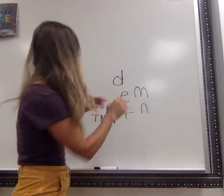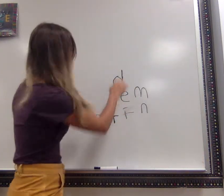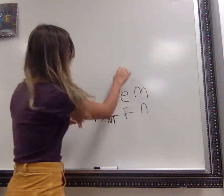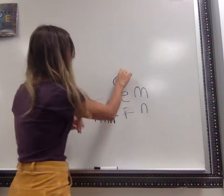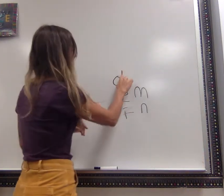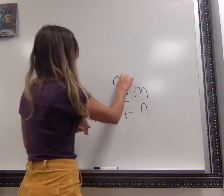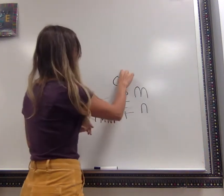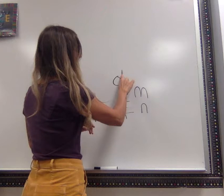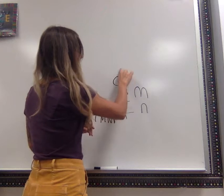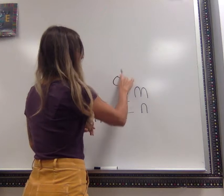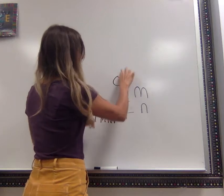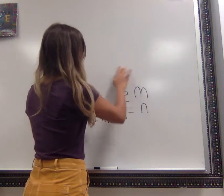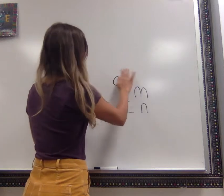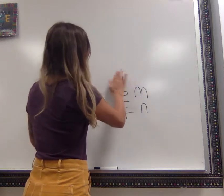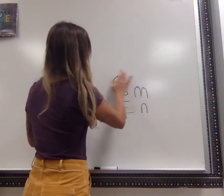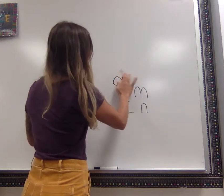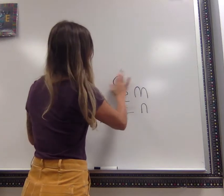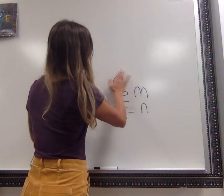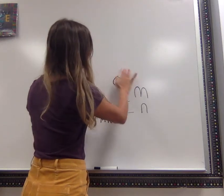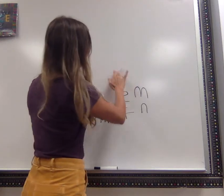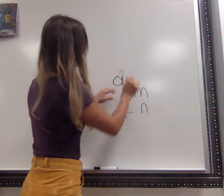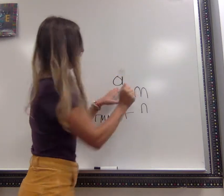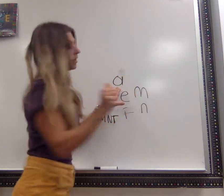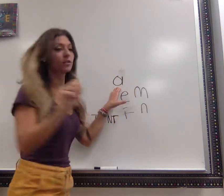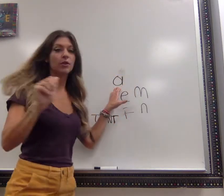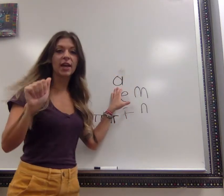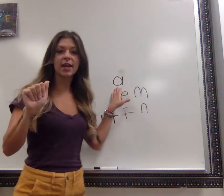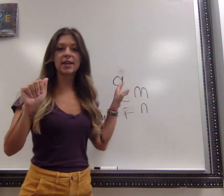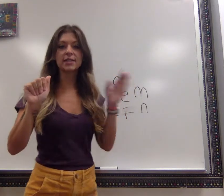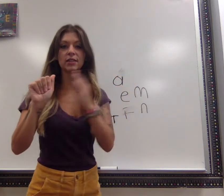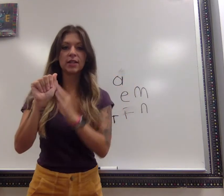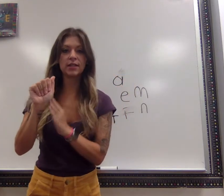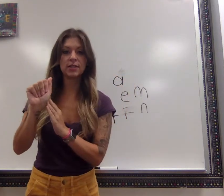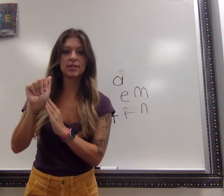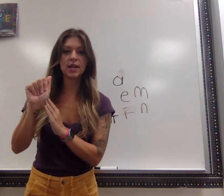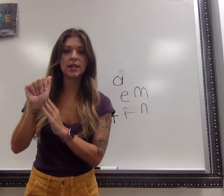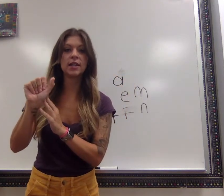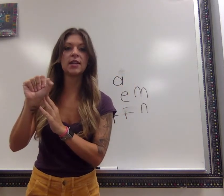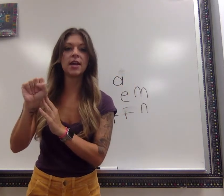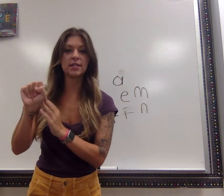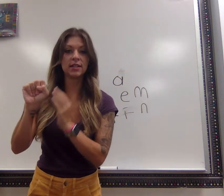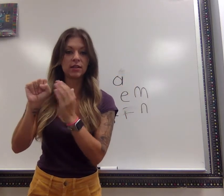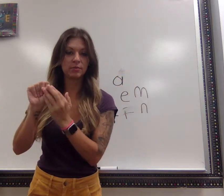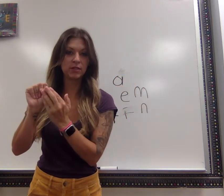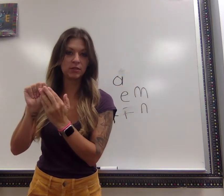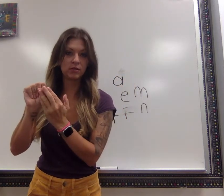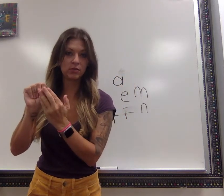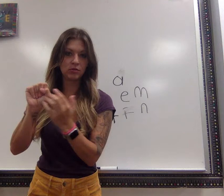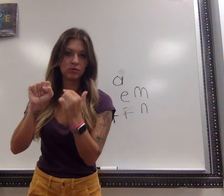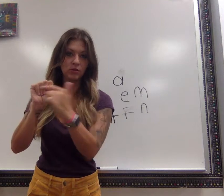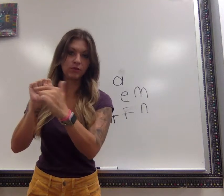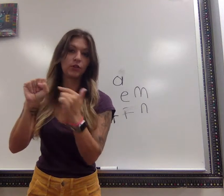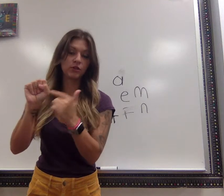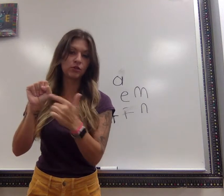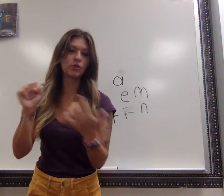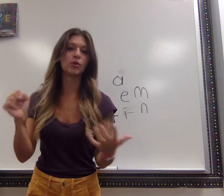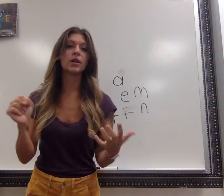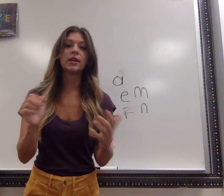than the A. Oh my gosh, my board. So A has the line down the side, and S, it comes in to the front. So